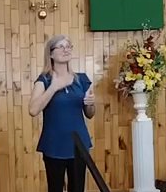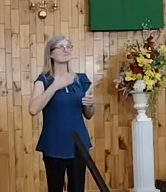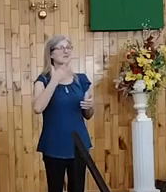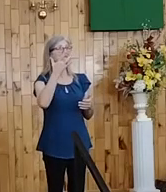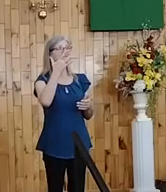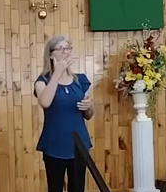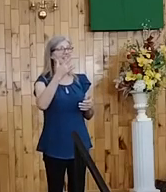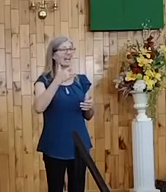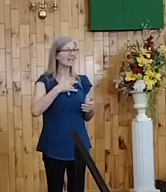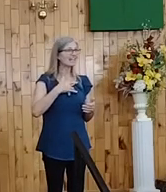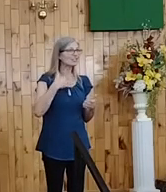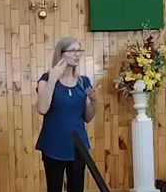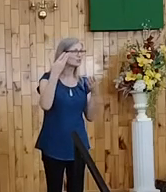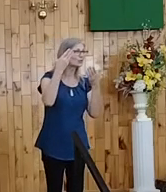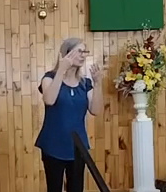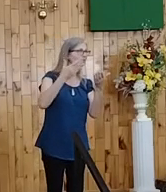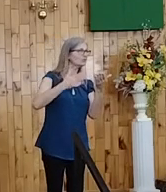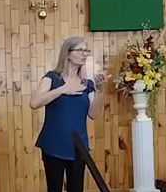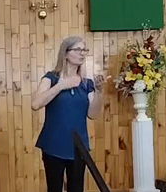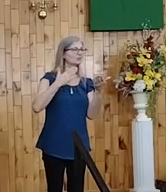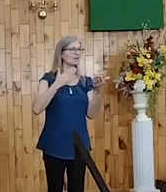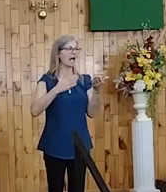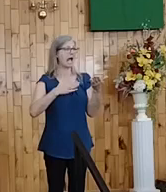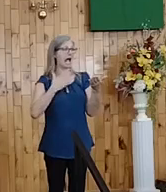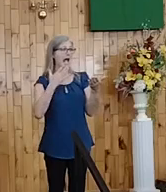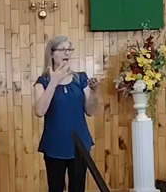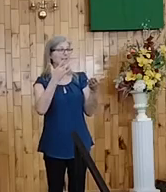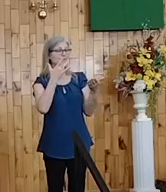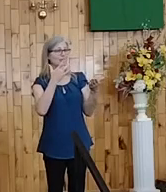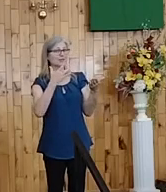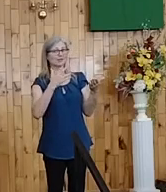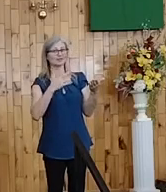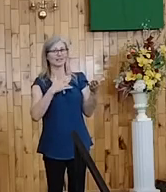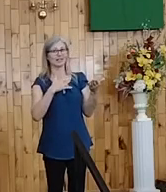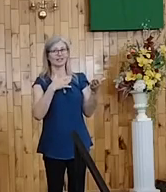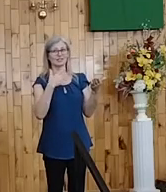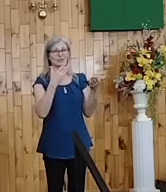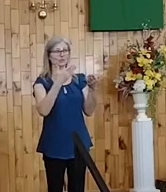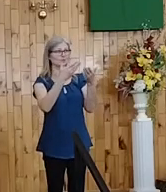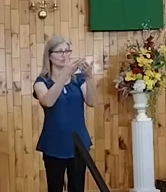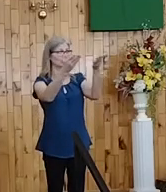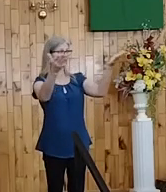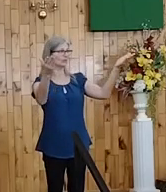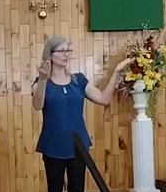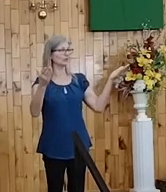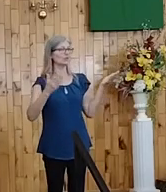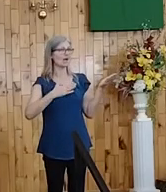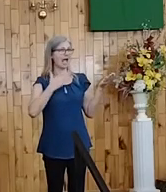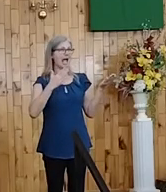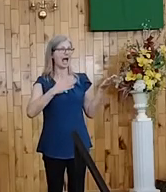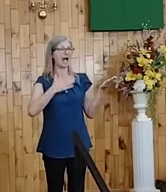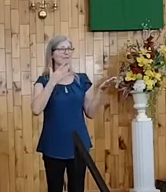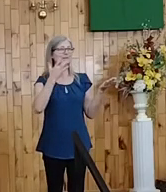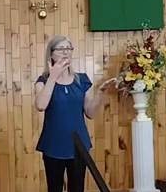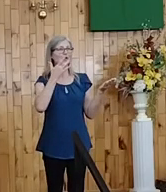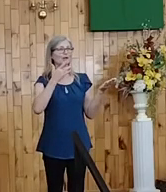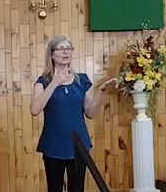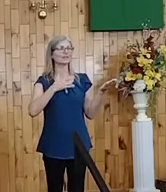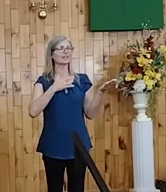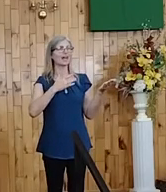Happy birthday to you. Happy birthday to you.